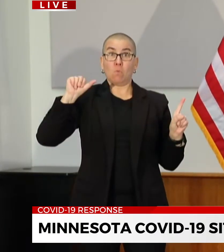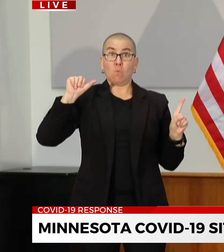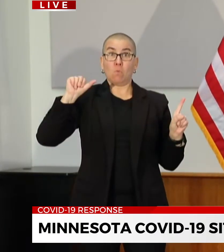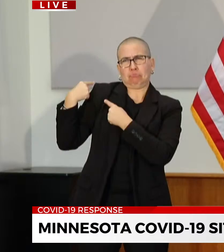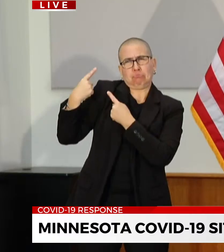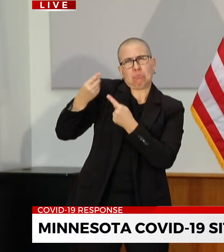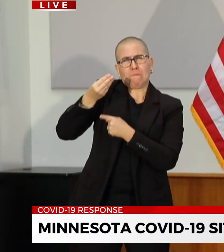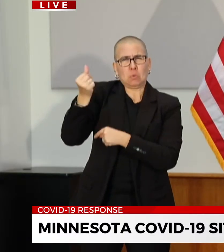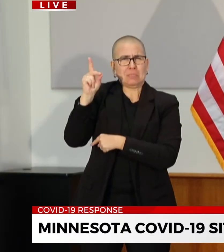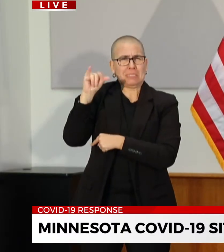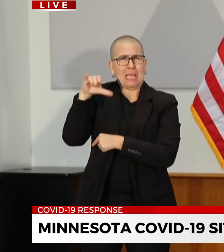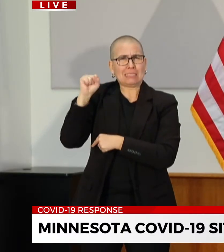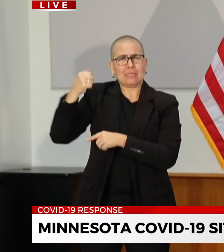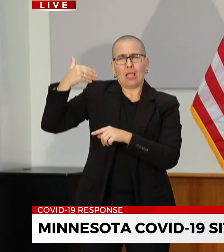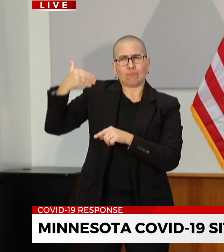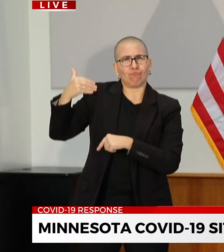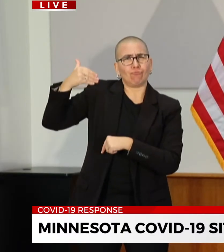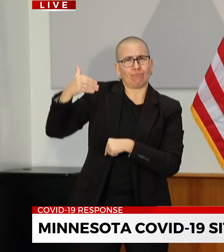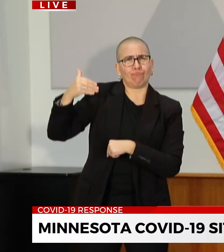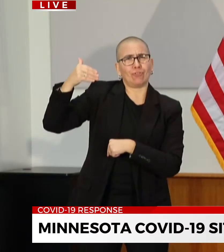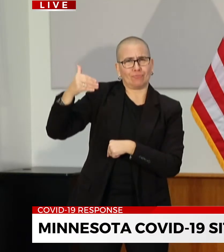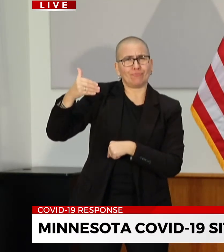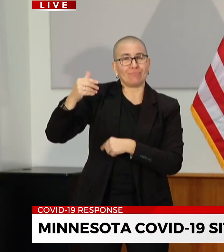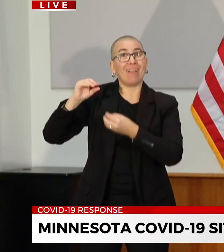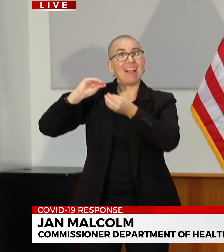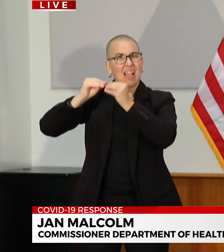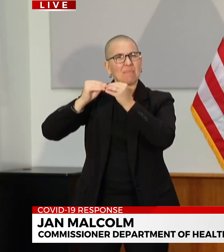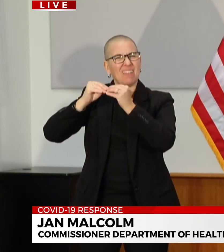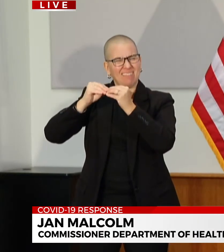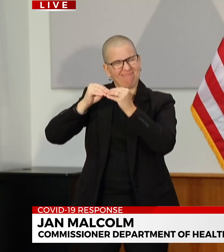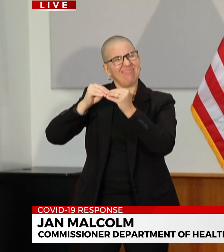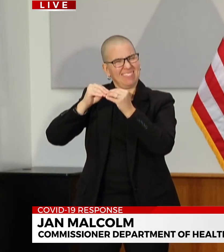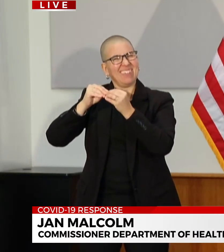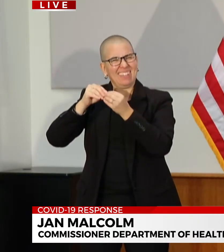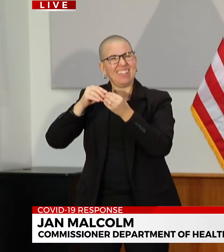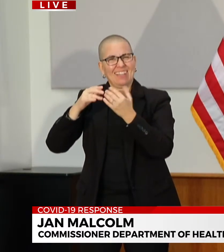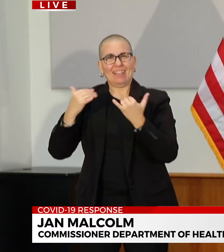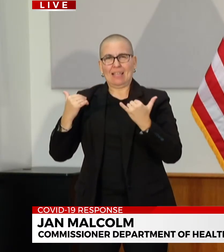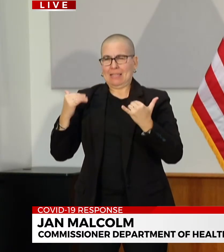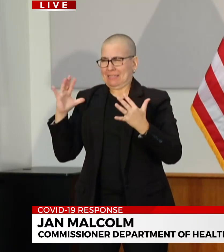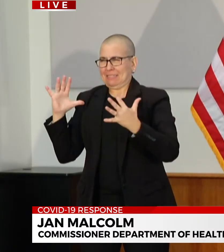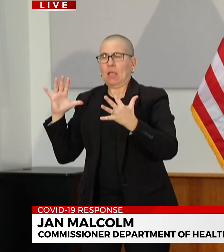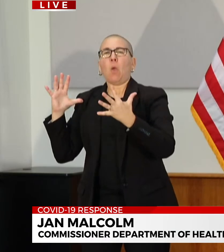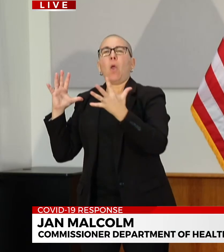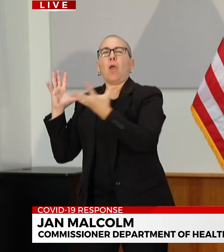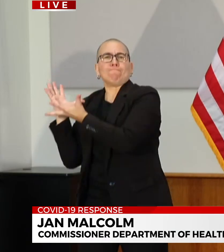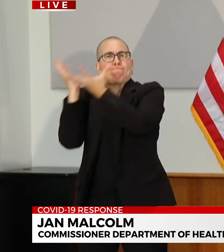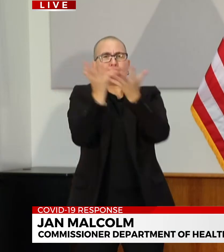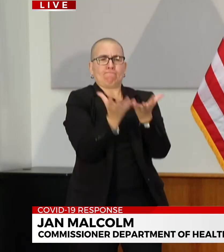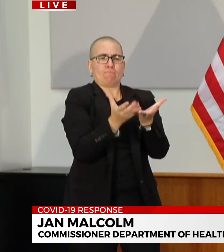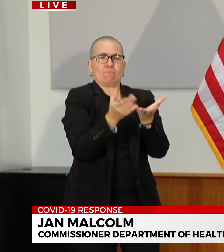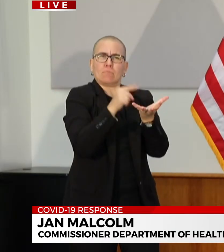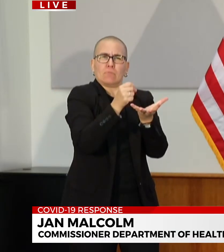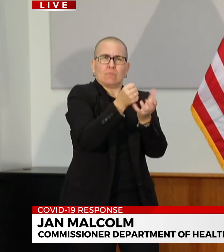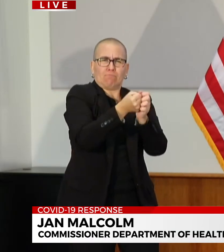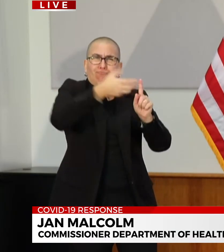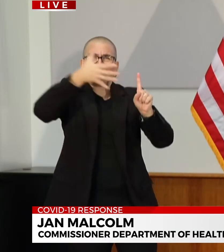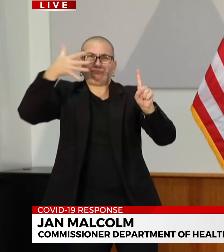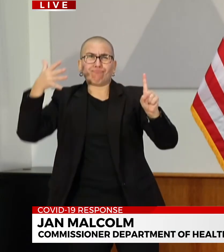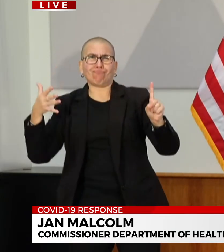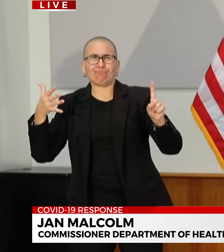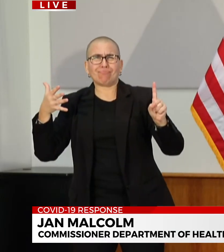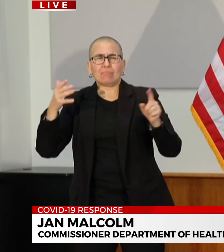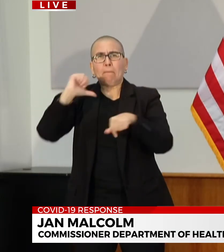together and talked about daily numbers, to take a little bit longer view and put those daily numbers in a trend context. And I think